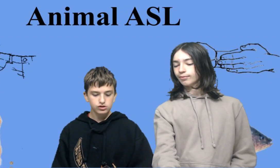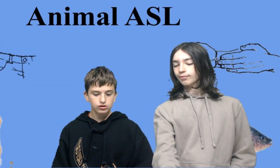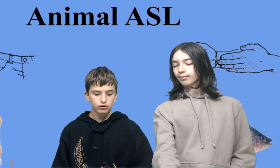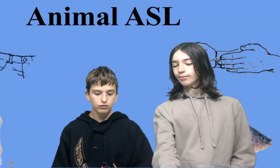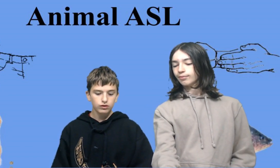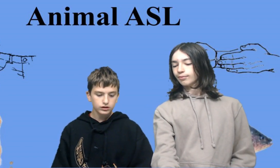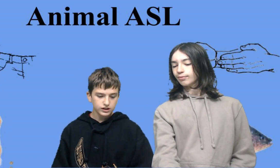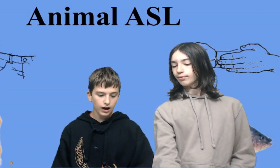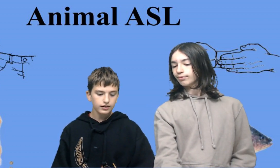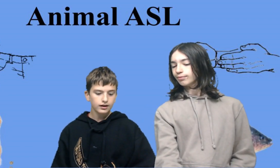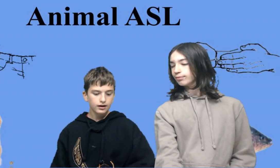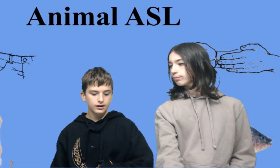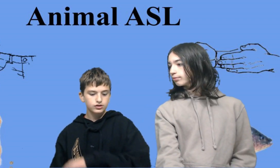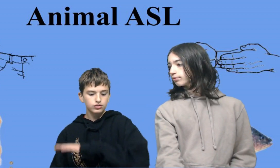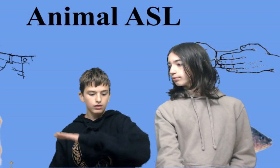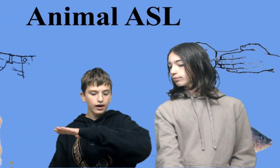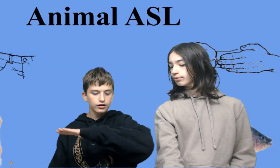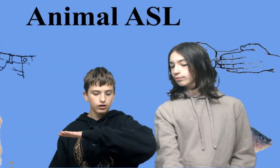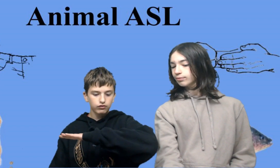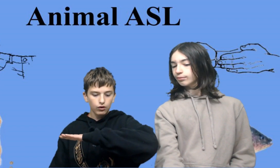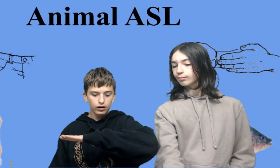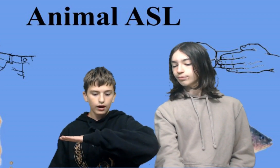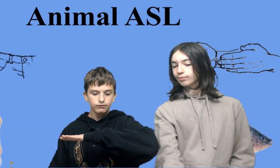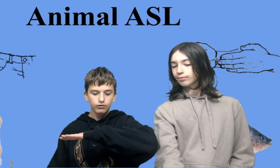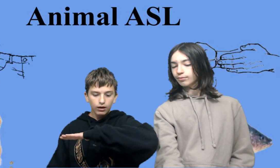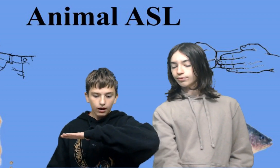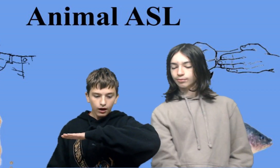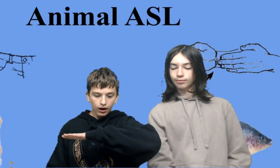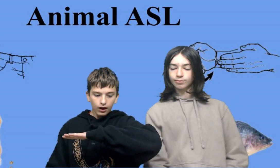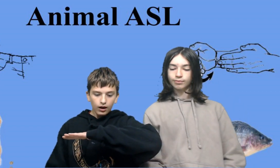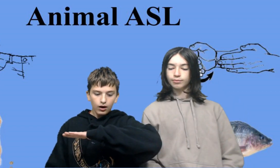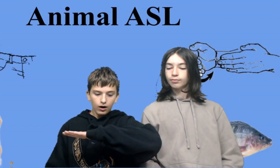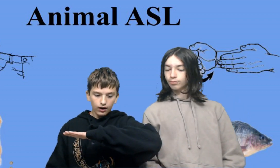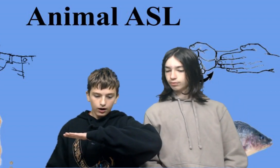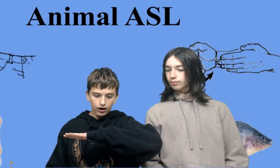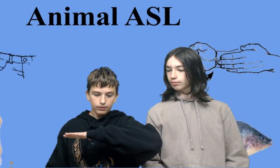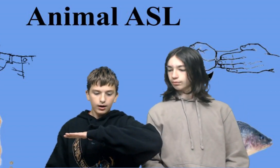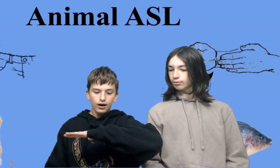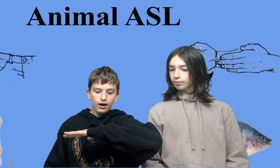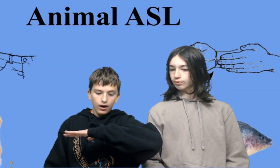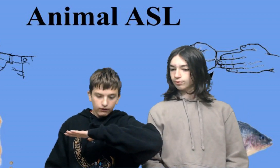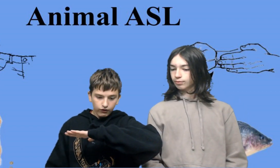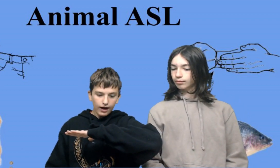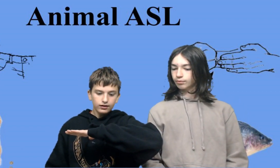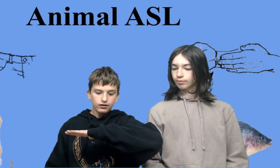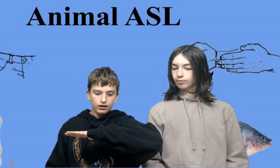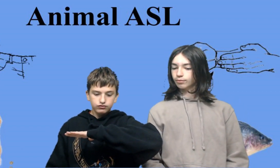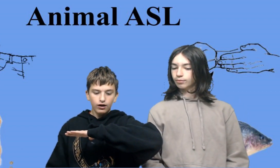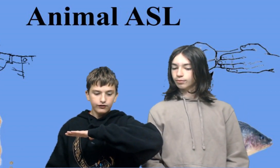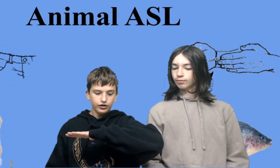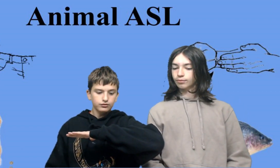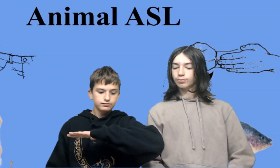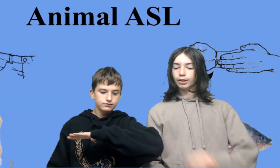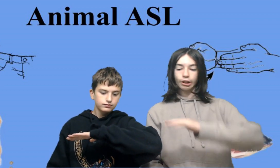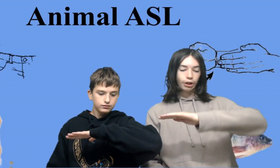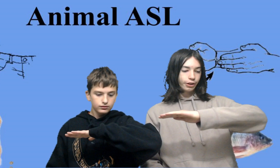teaching you the sign is to lay your forehead arm flat in front of you.